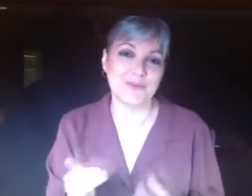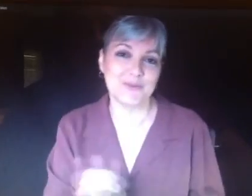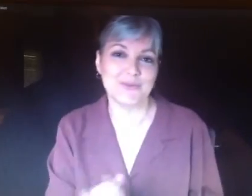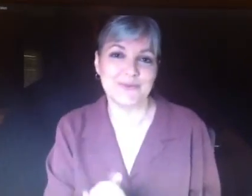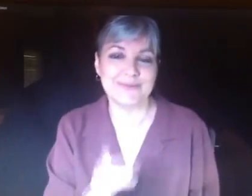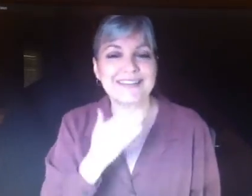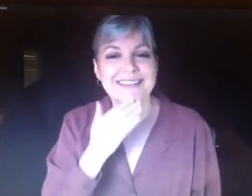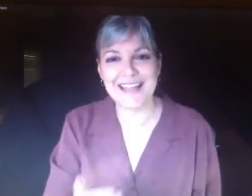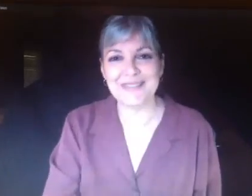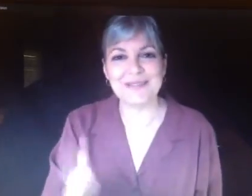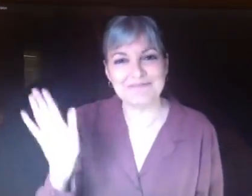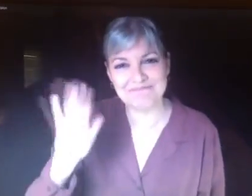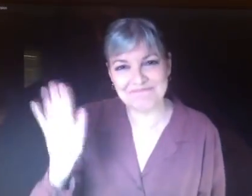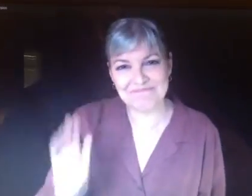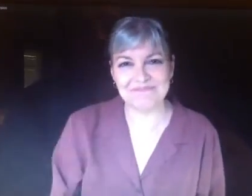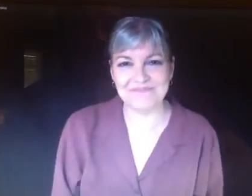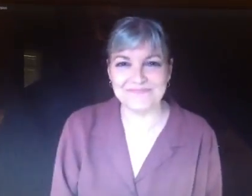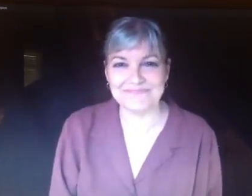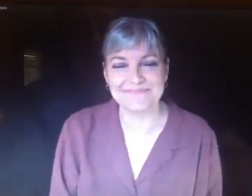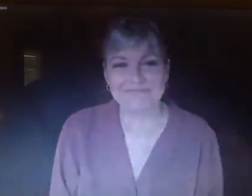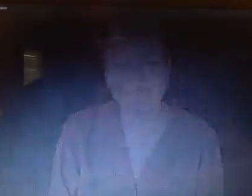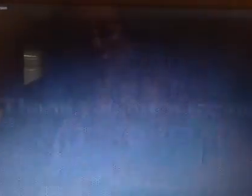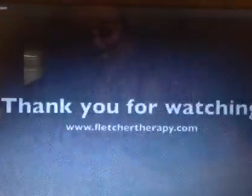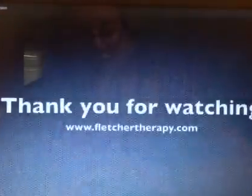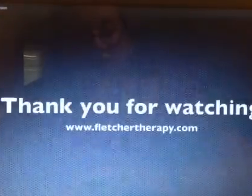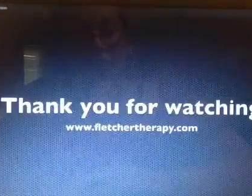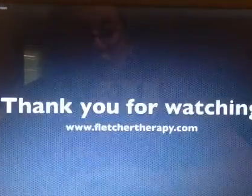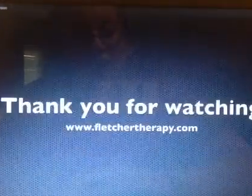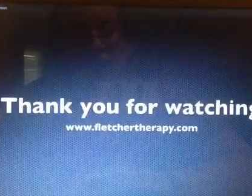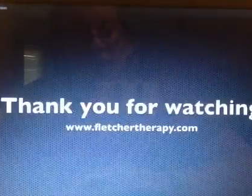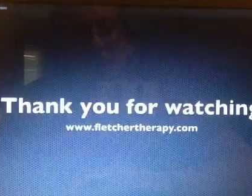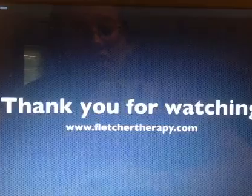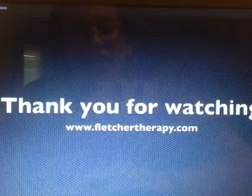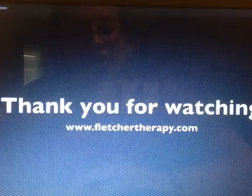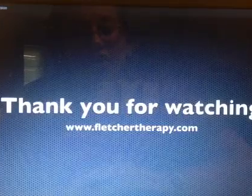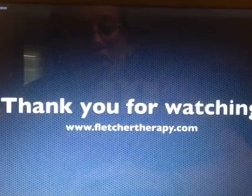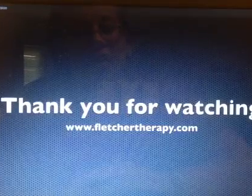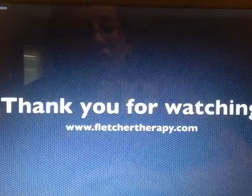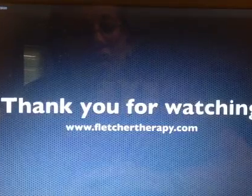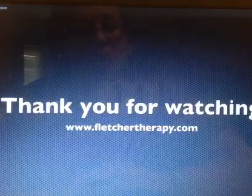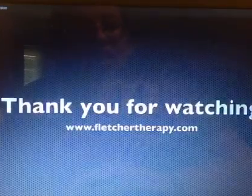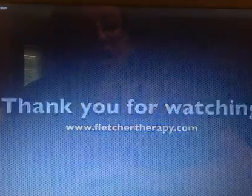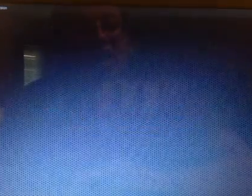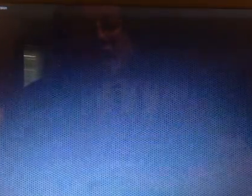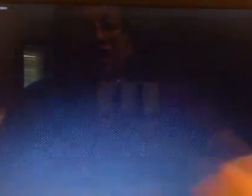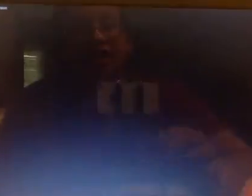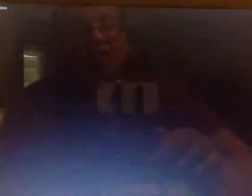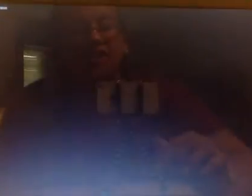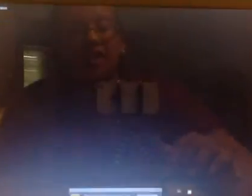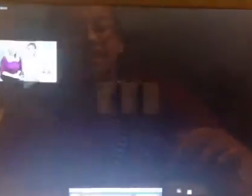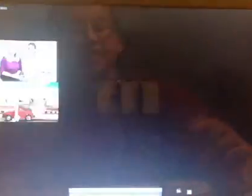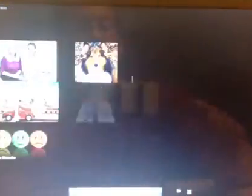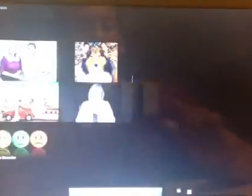them and watch your pictures and upload it to my website as well. Thank you so much for watching today, guys, and I'll see you next time.